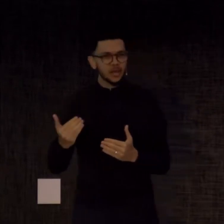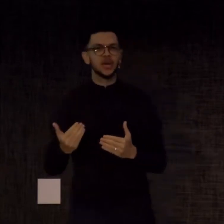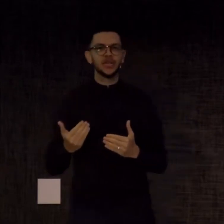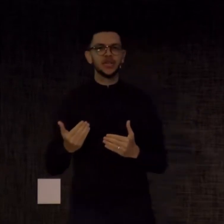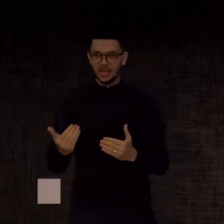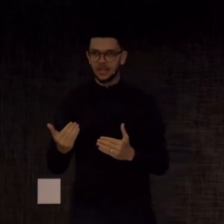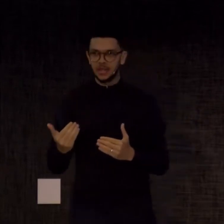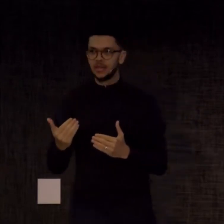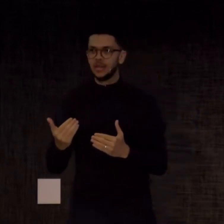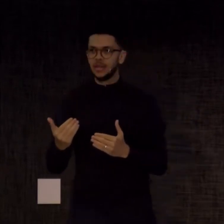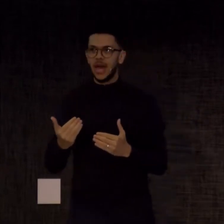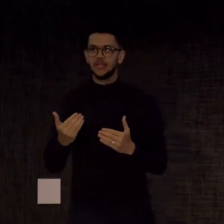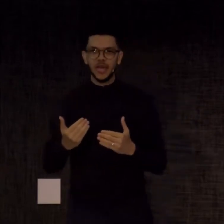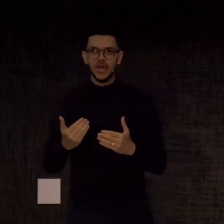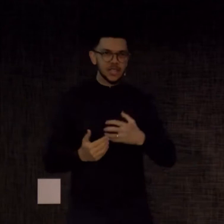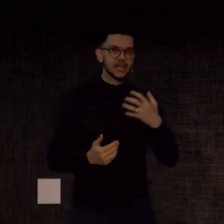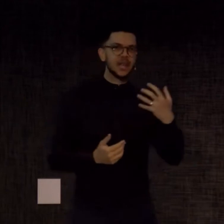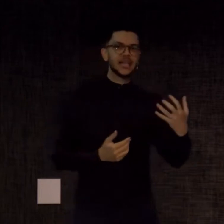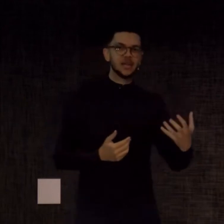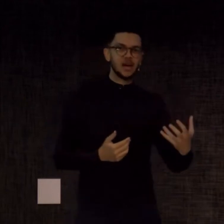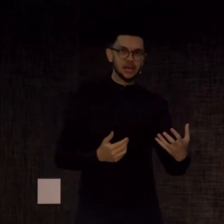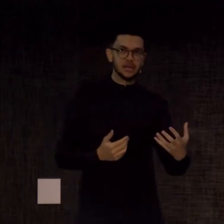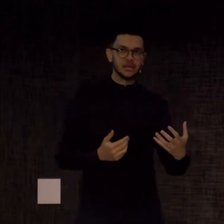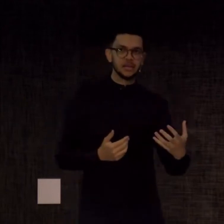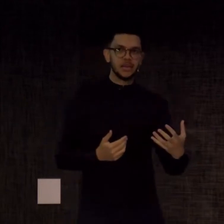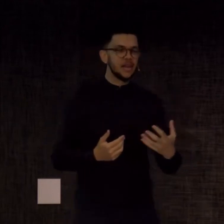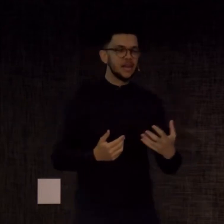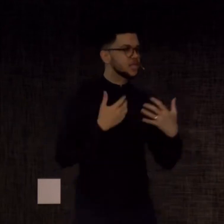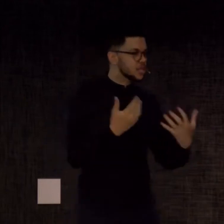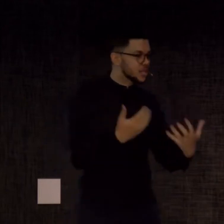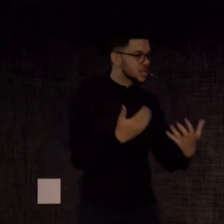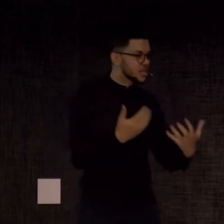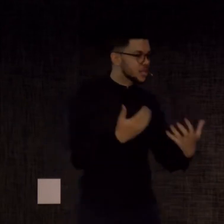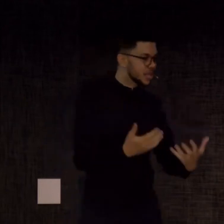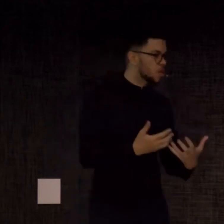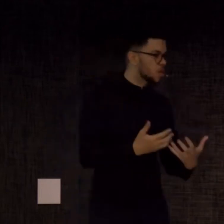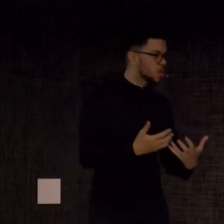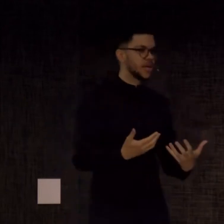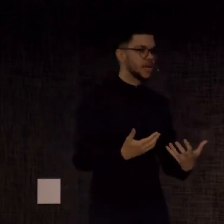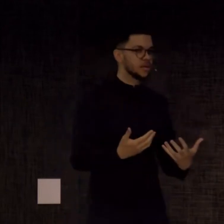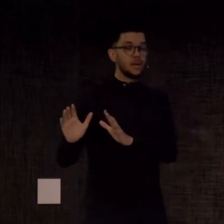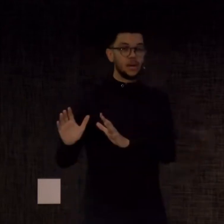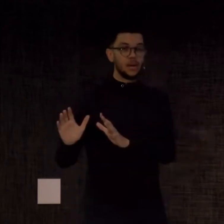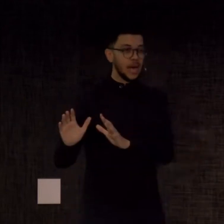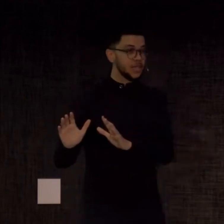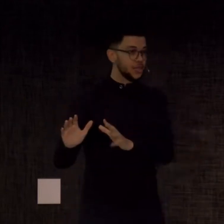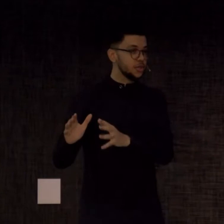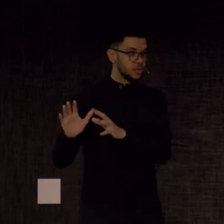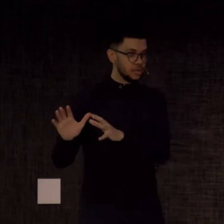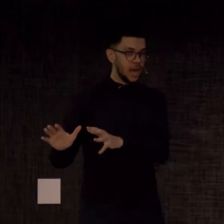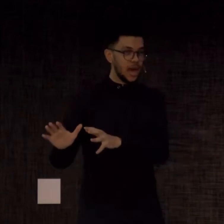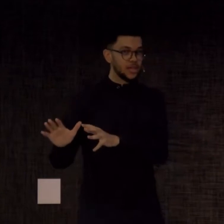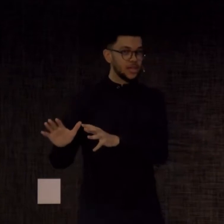get the potholes fixed, and if we can just get the lights on, and if we can just get the water flowing, mind